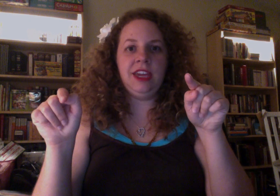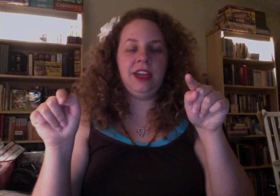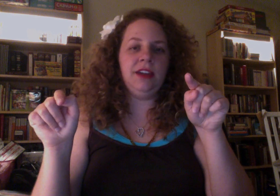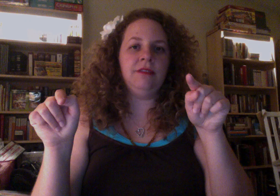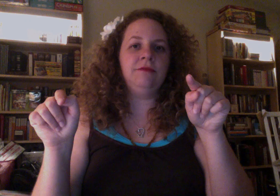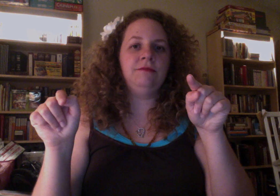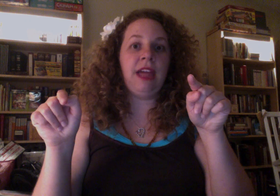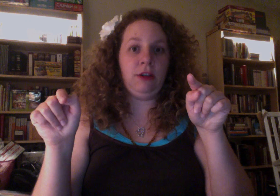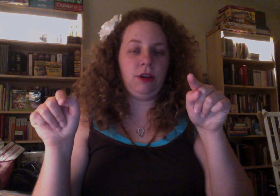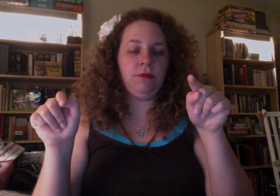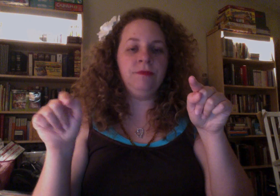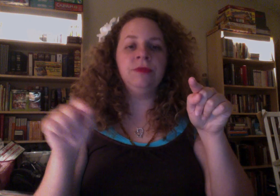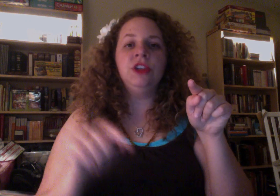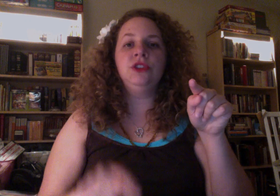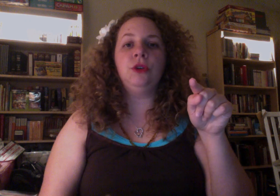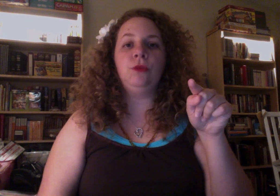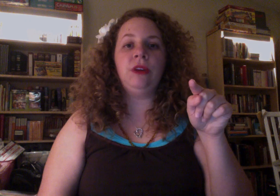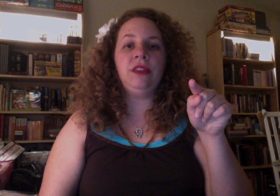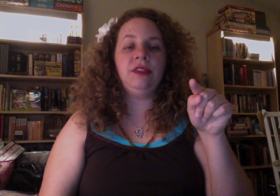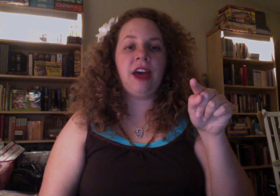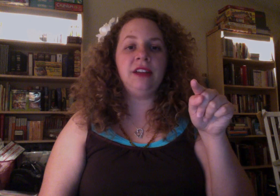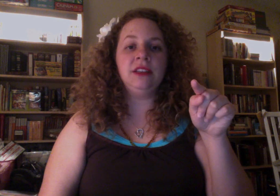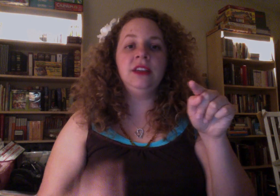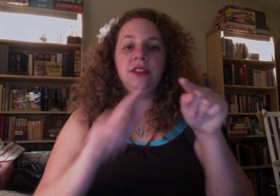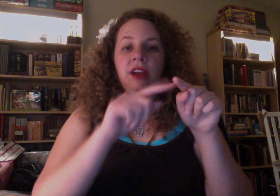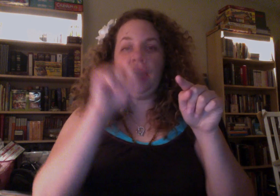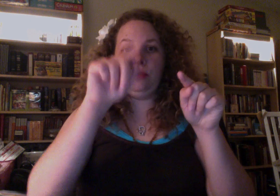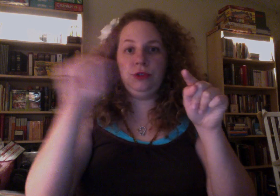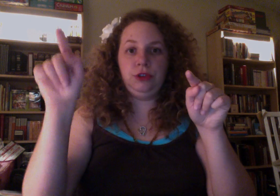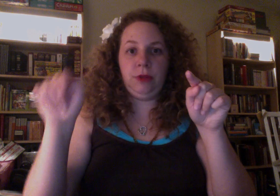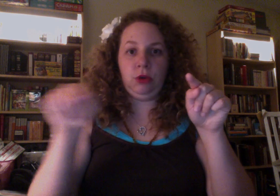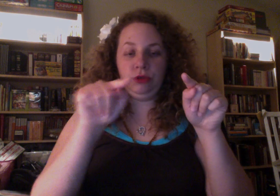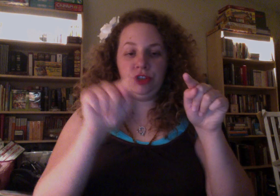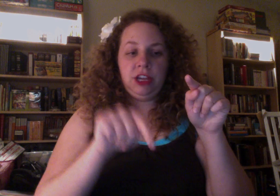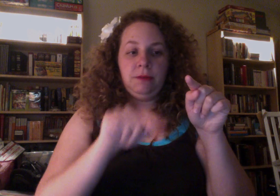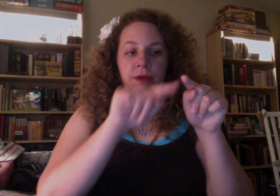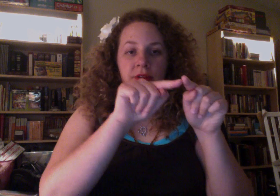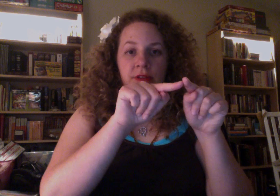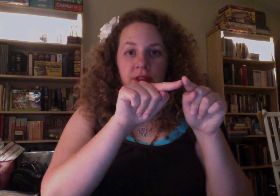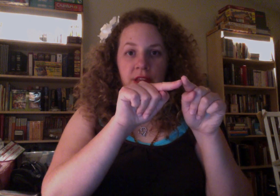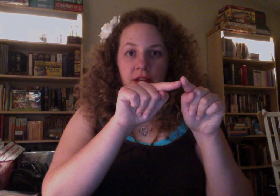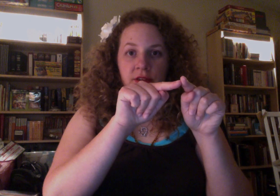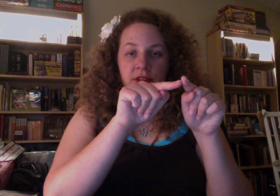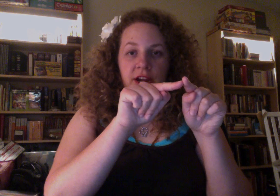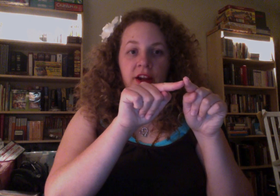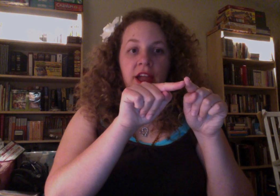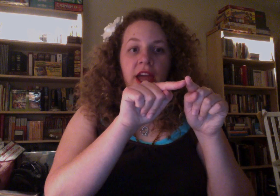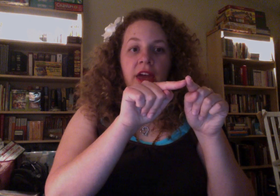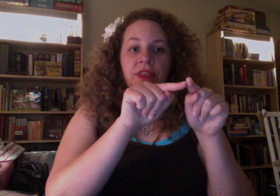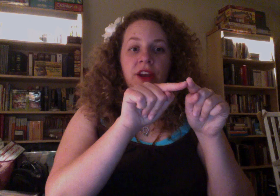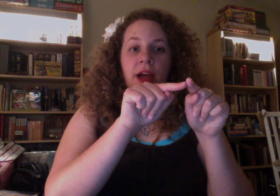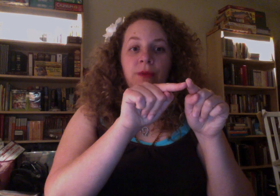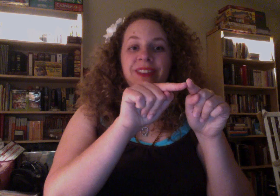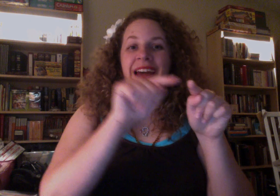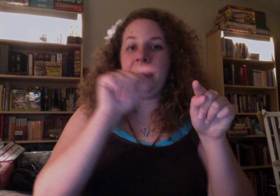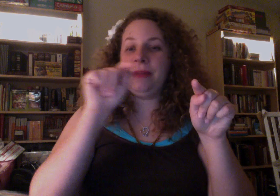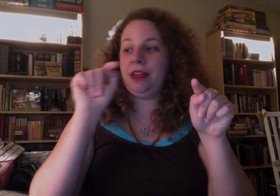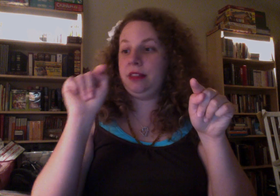the arrow. So with that, then I will do my whole shape and there, and then I will tap and glance